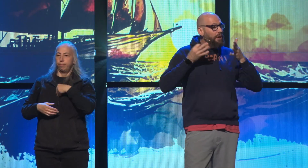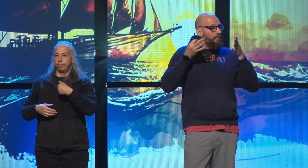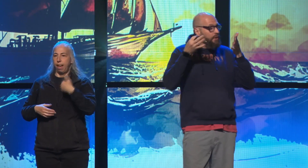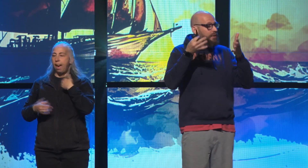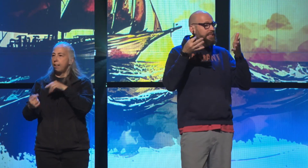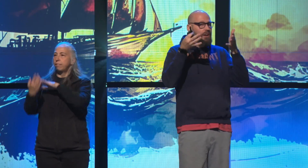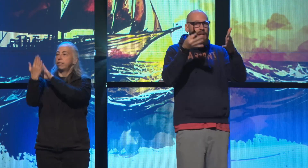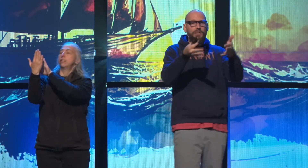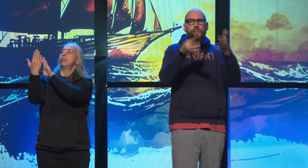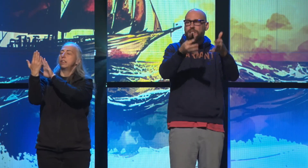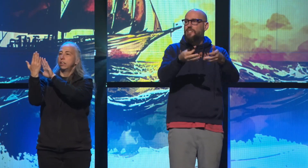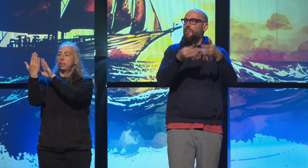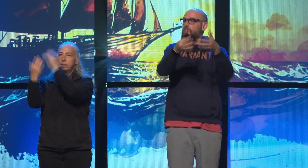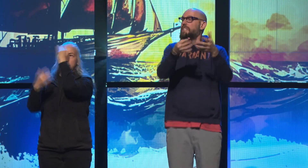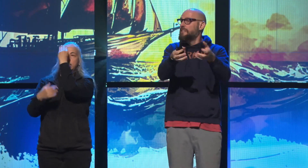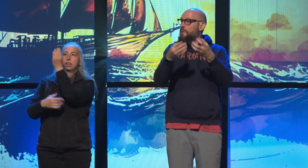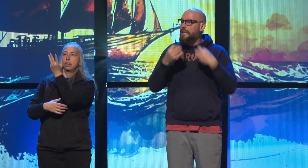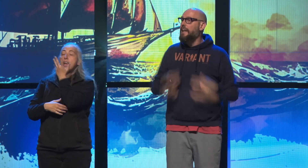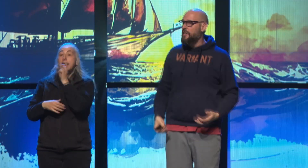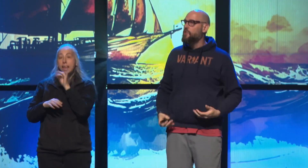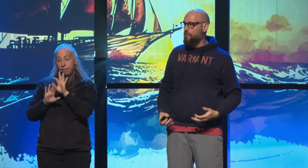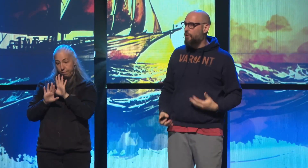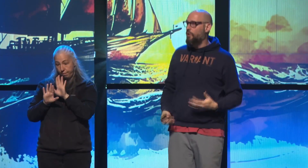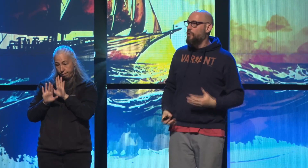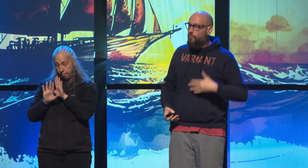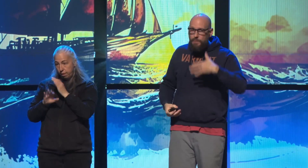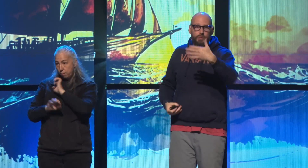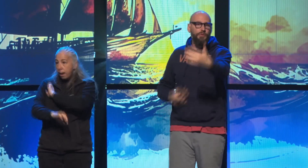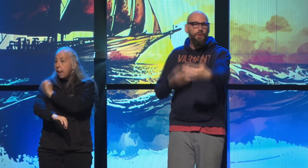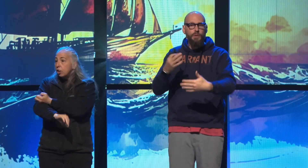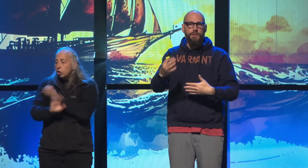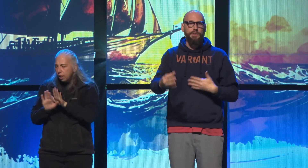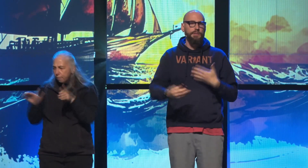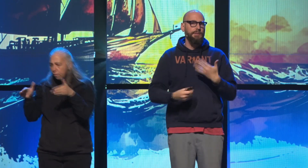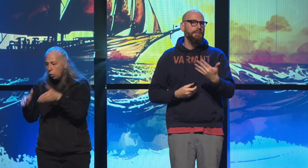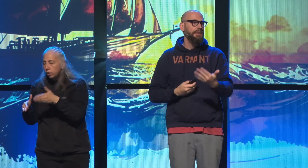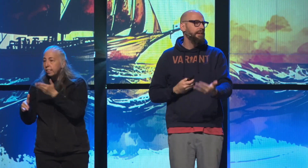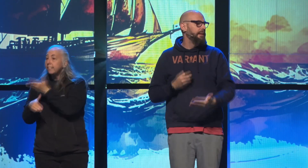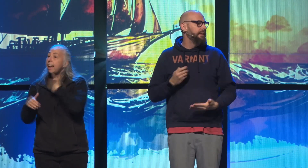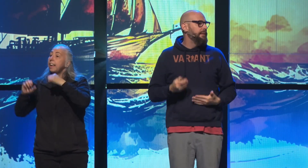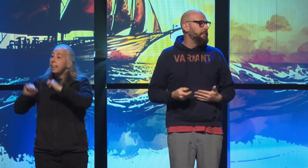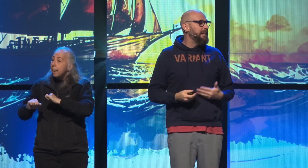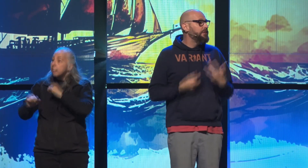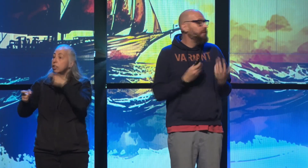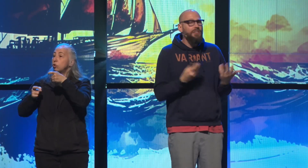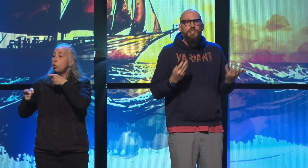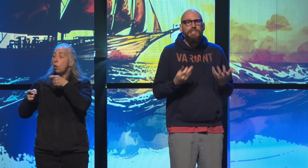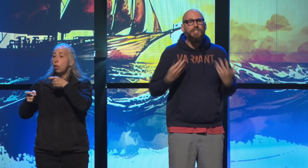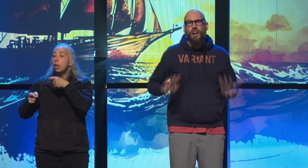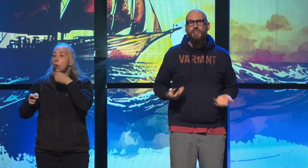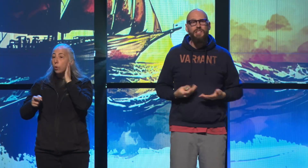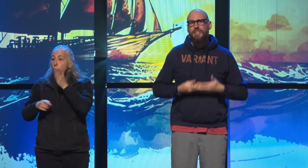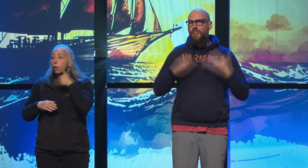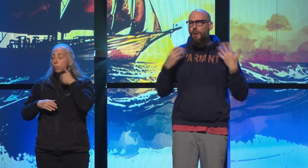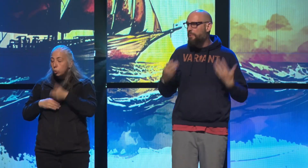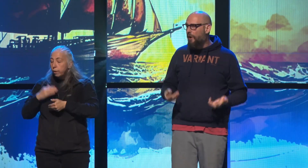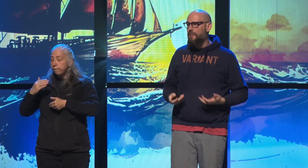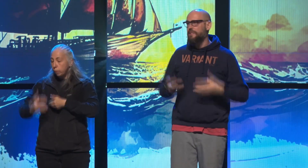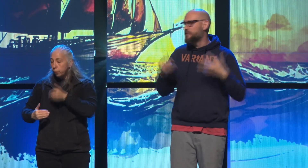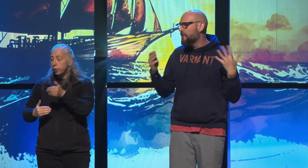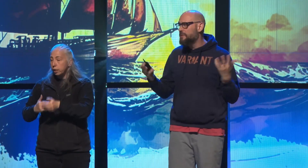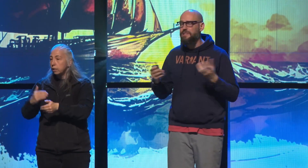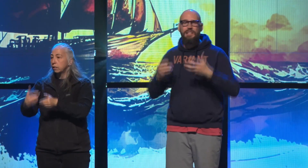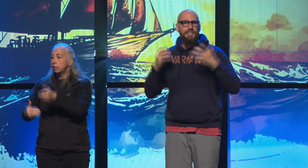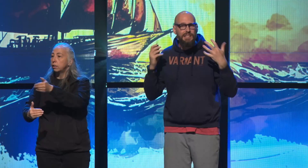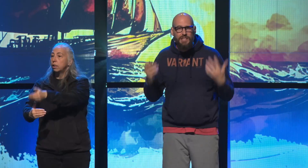And if we put our focus and our energy and our attention on those things that we can control, we move forward. And surrender just acknowledges that there are